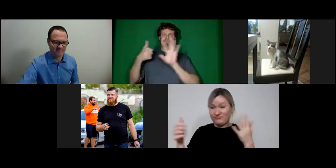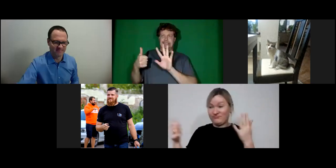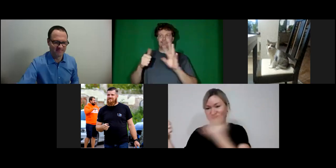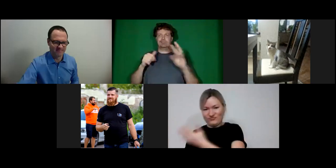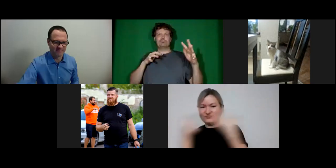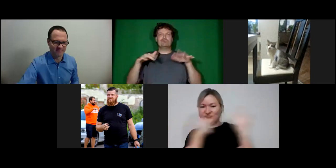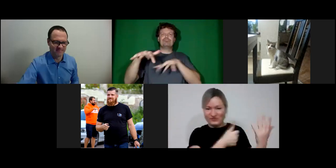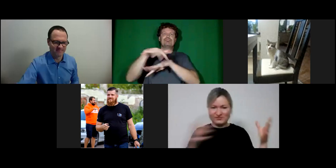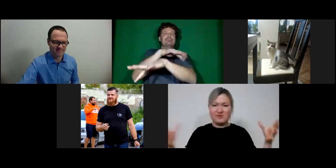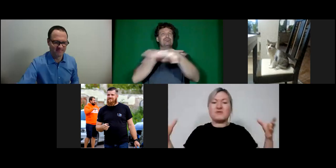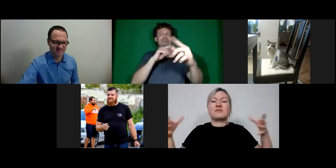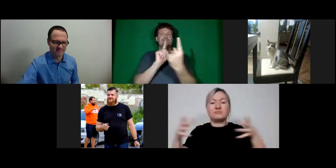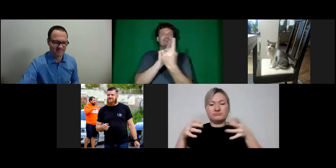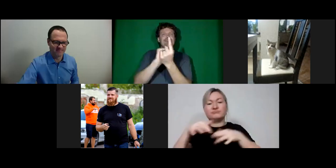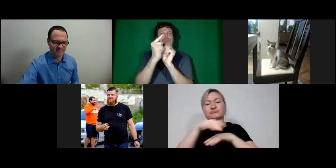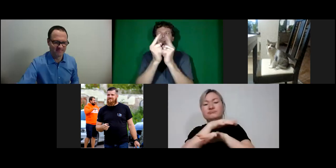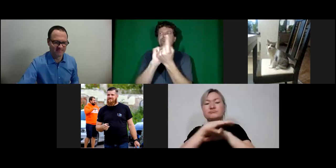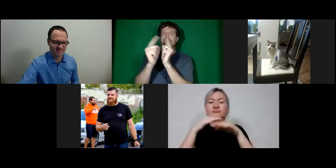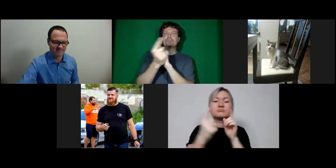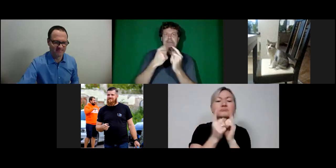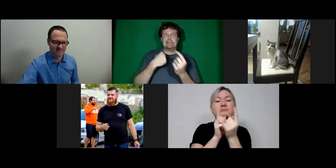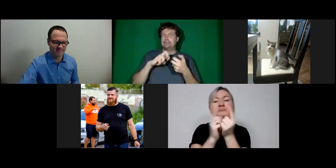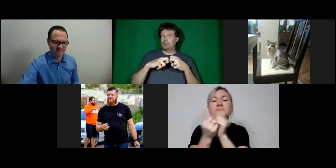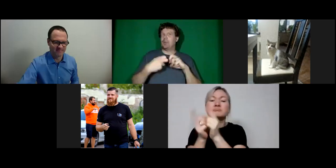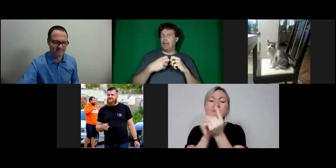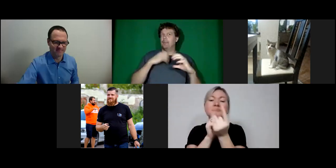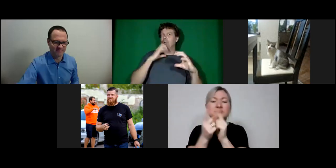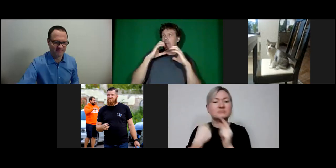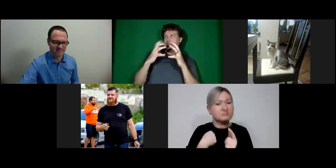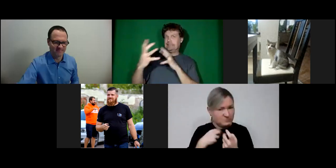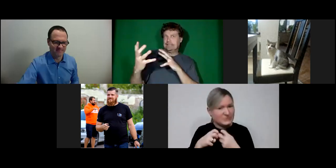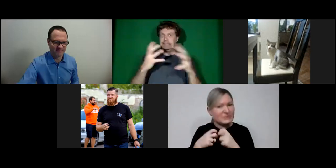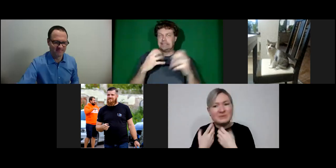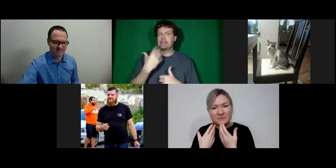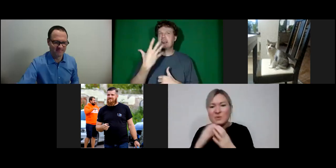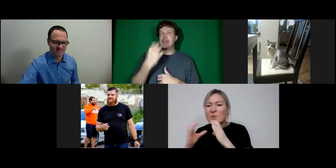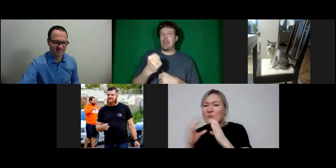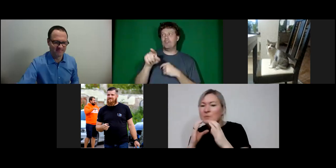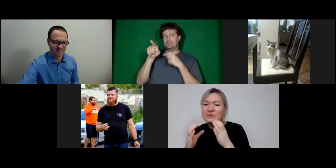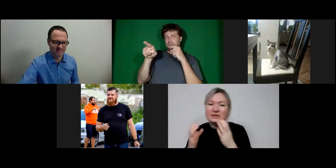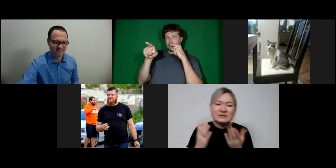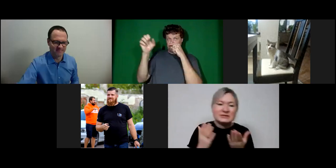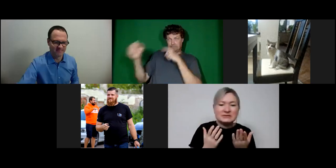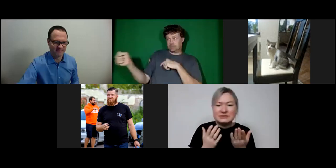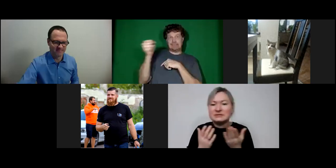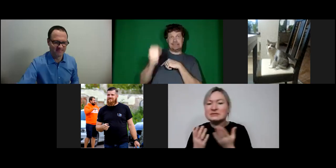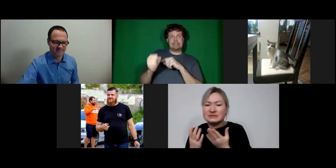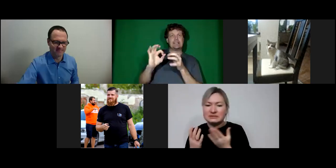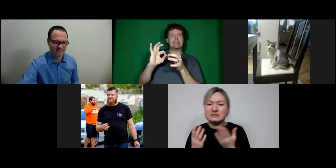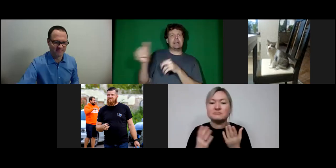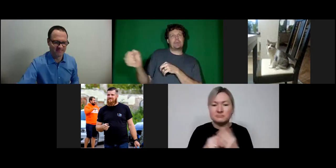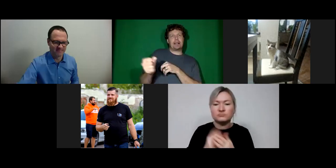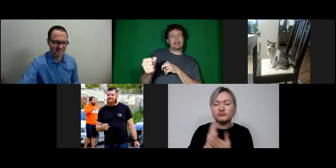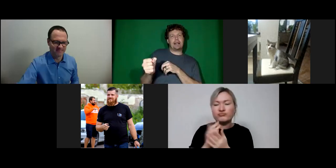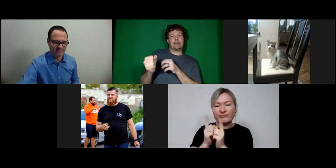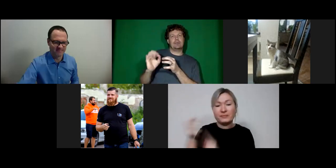hearing dancers, six men, six women, and then the six famous people who